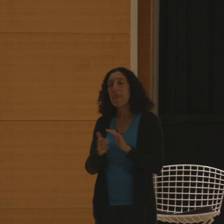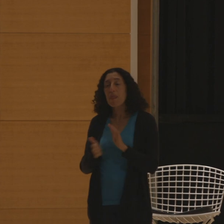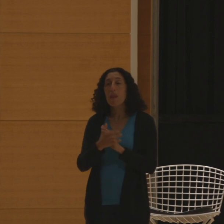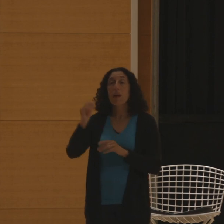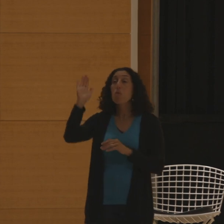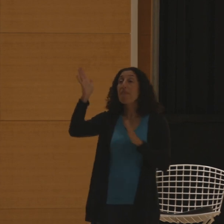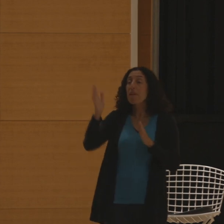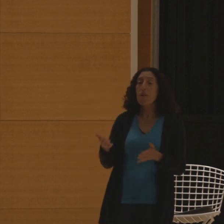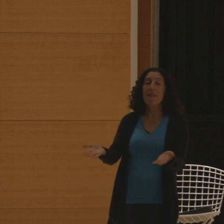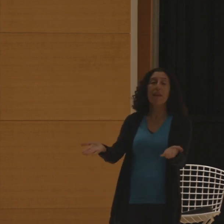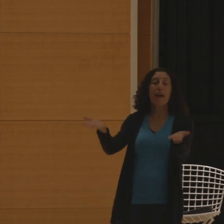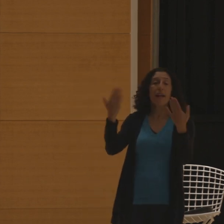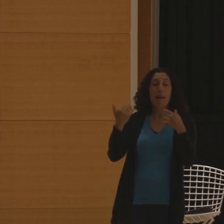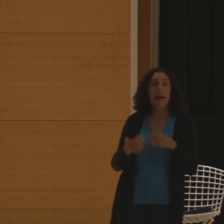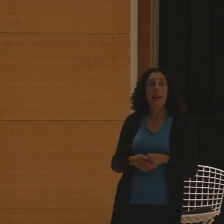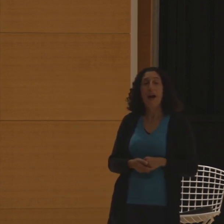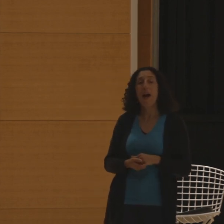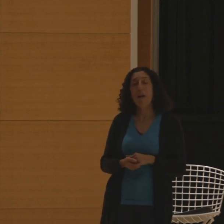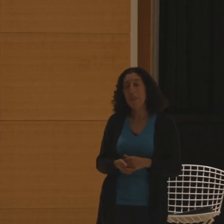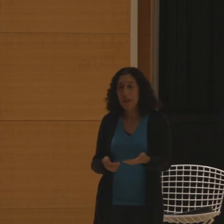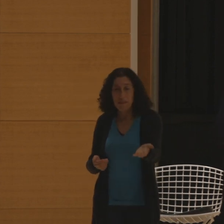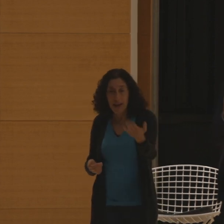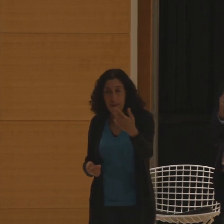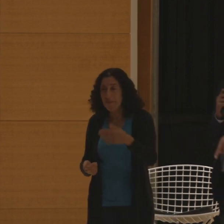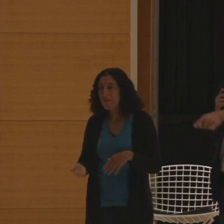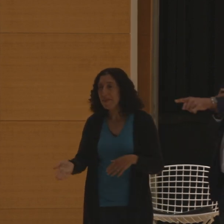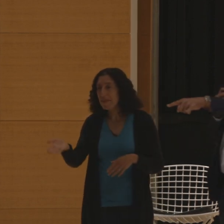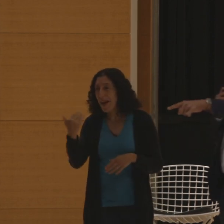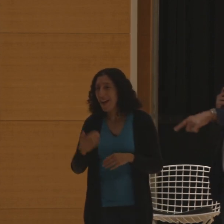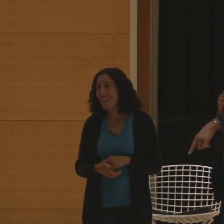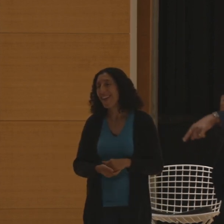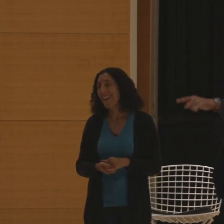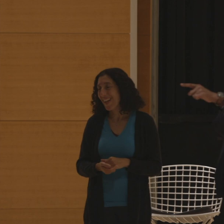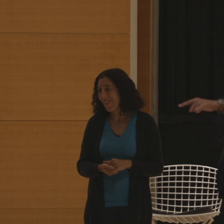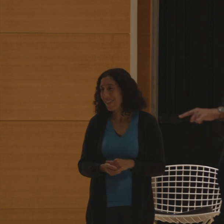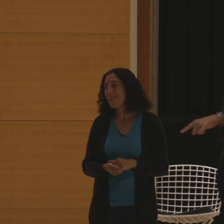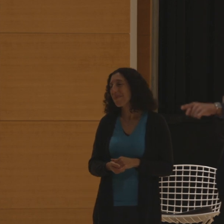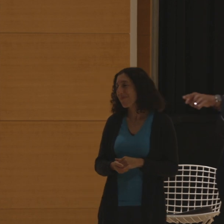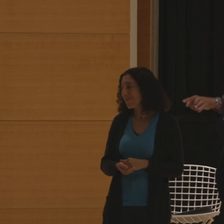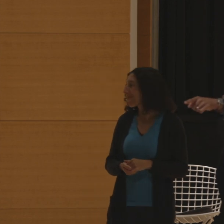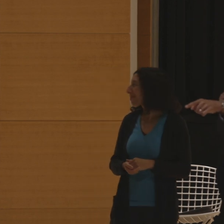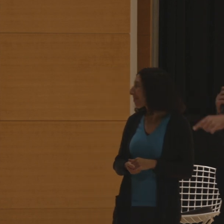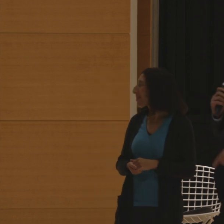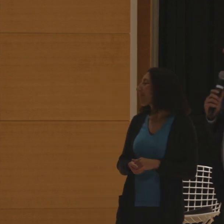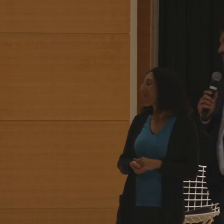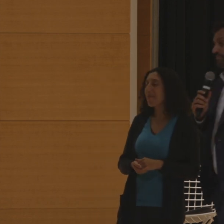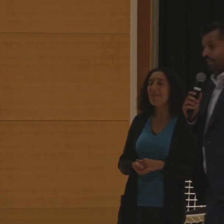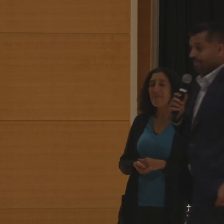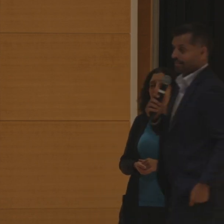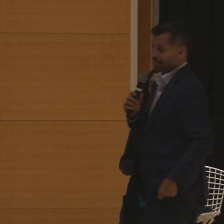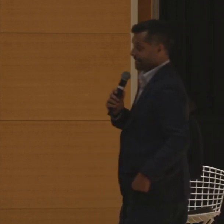presenters, come on up. No, I see you, Kali. You got to get up. Robert, you got to get up. Special guest Jim, Kevin, and Jamil.